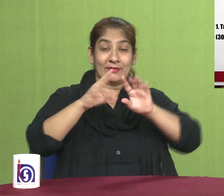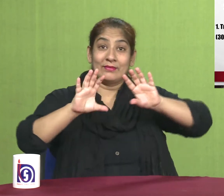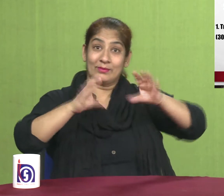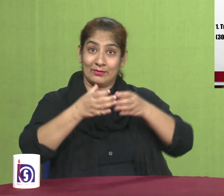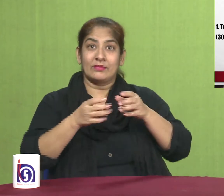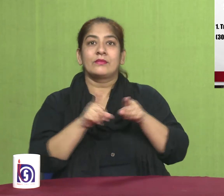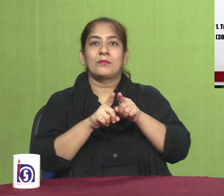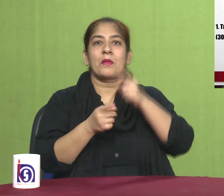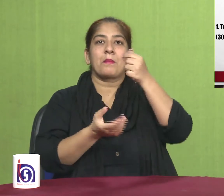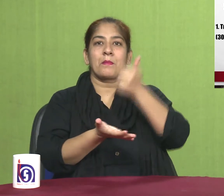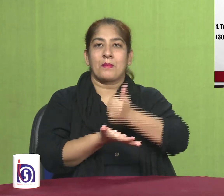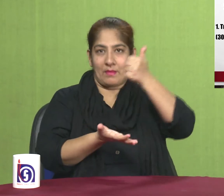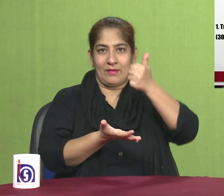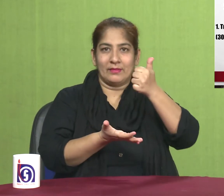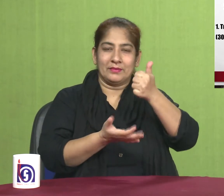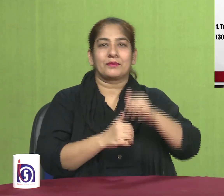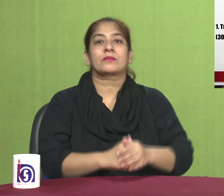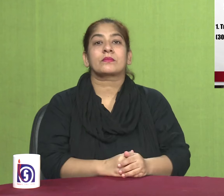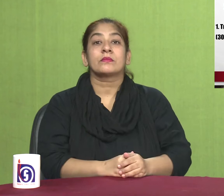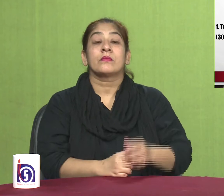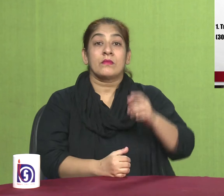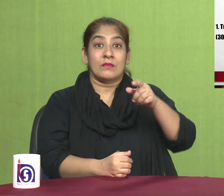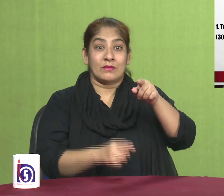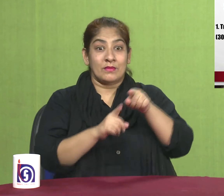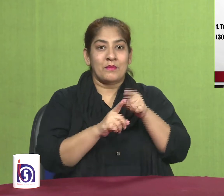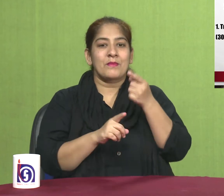The second one is bank credit.